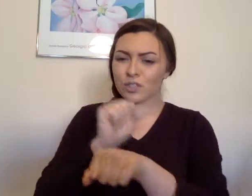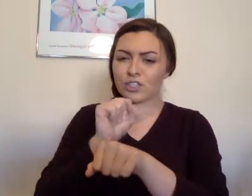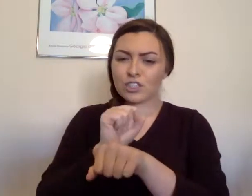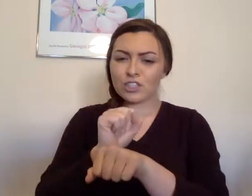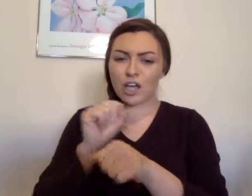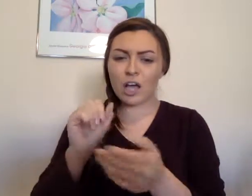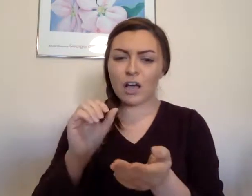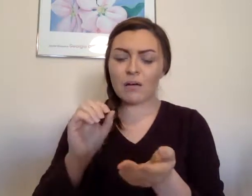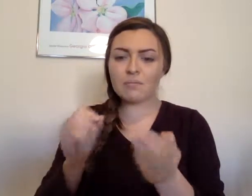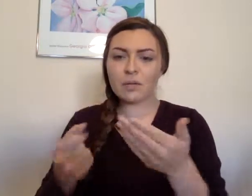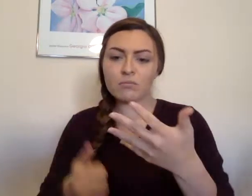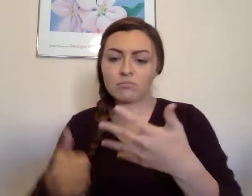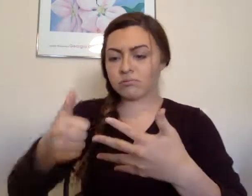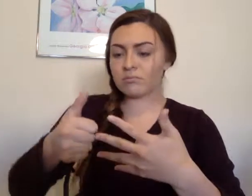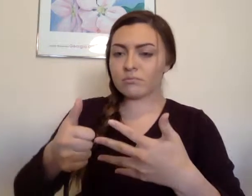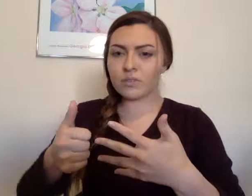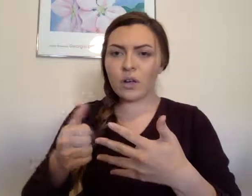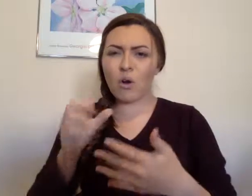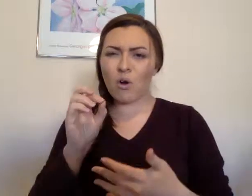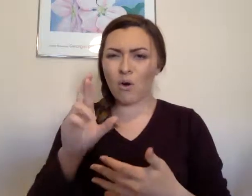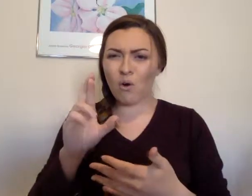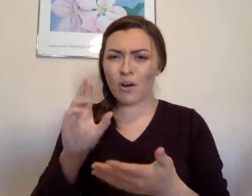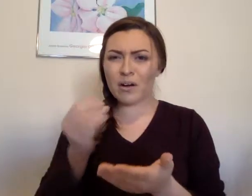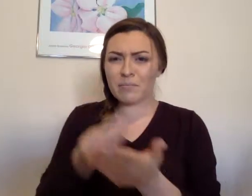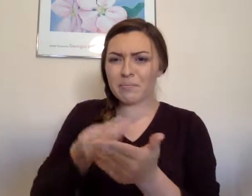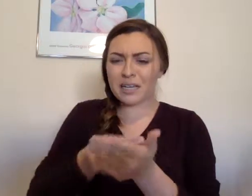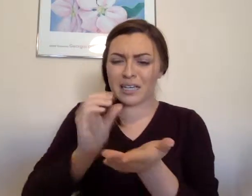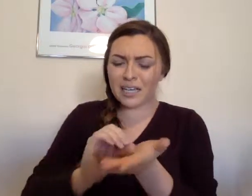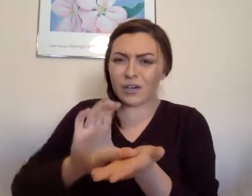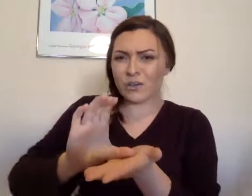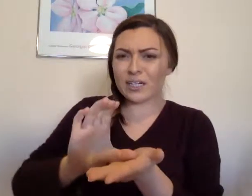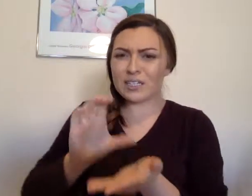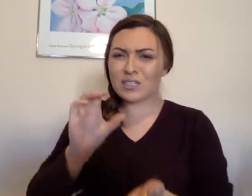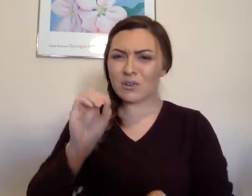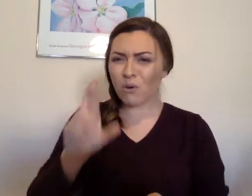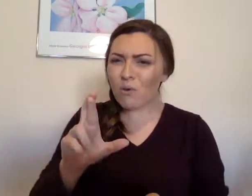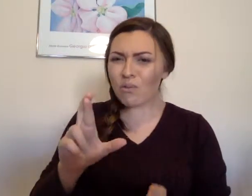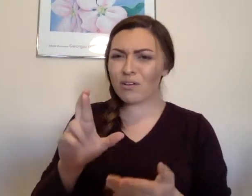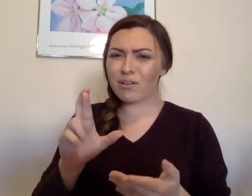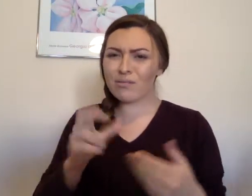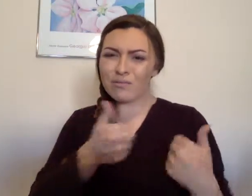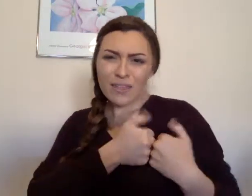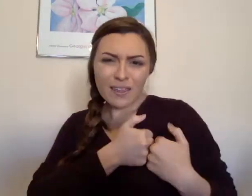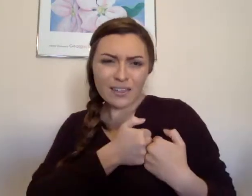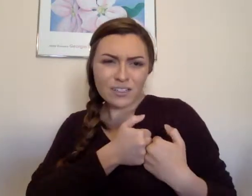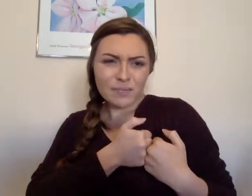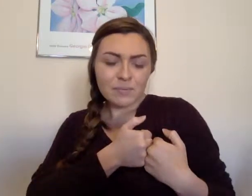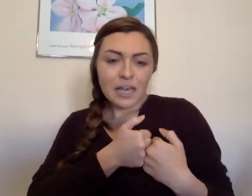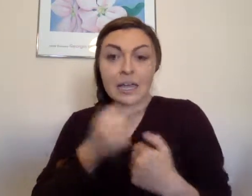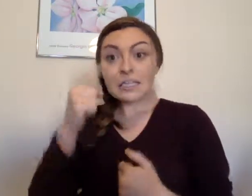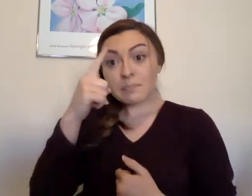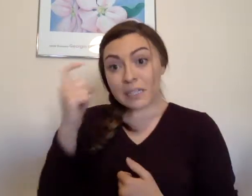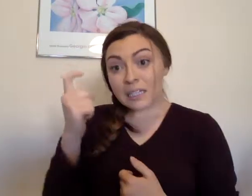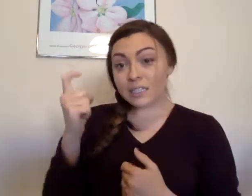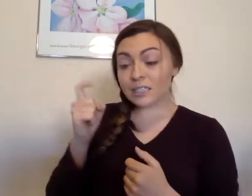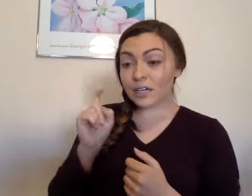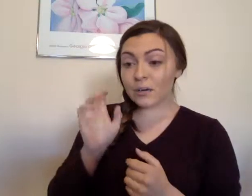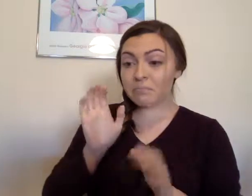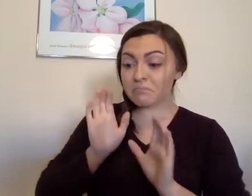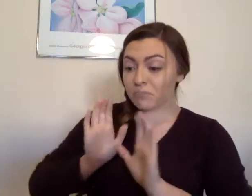opportunities or relationships in their life. But they're pushing things away. In fact, the fastest way to see somebody use